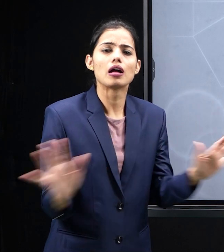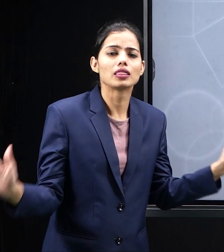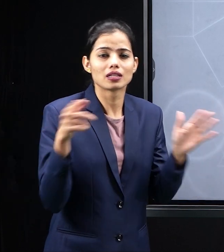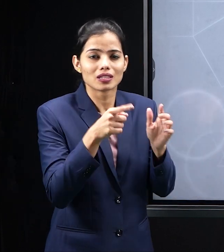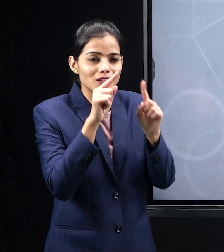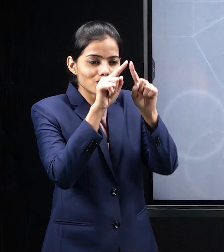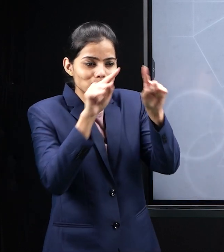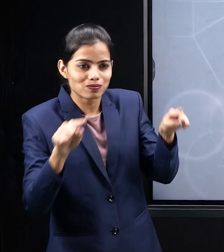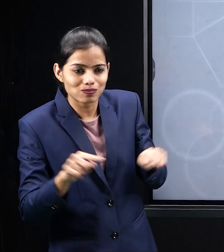Properties of parallelogram.